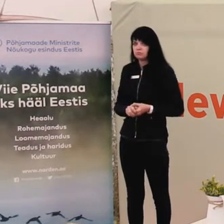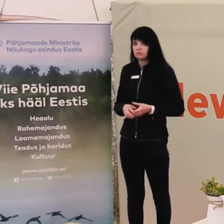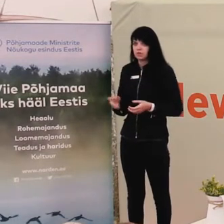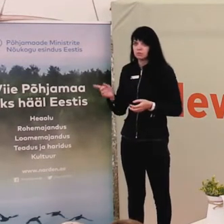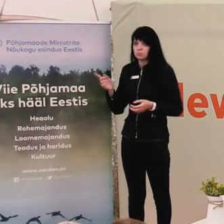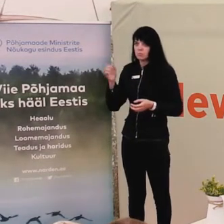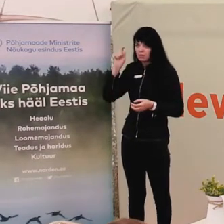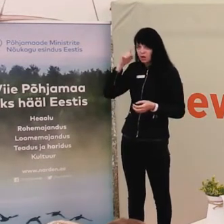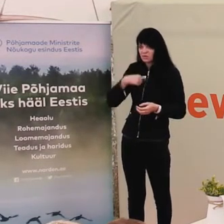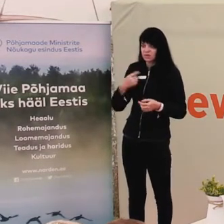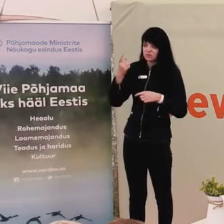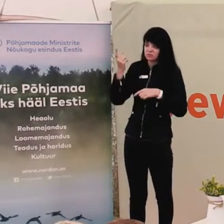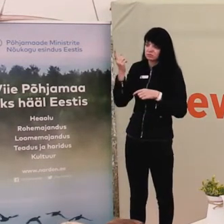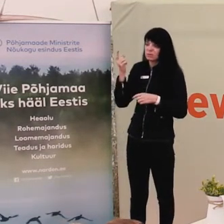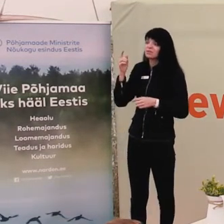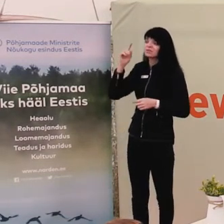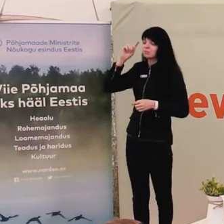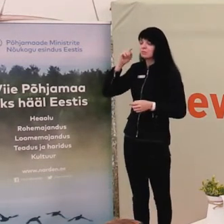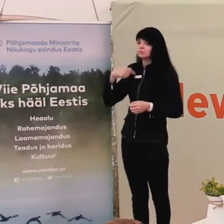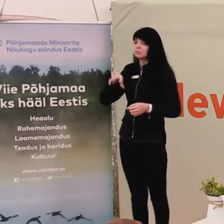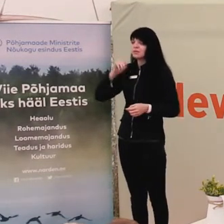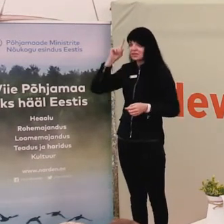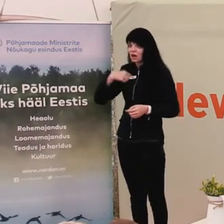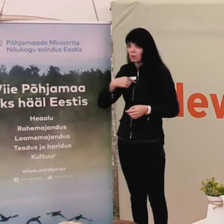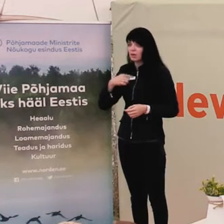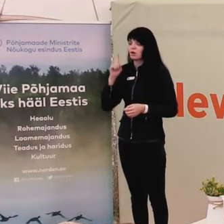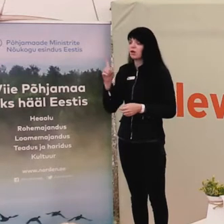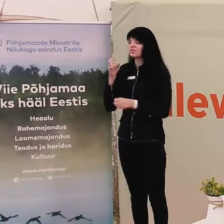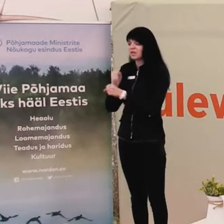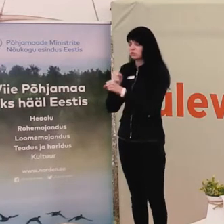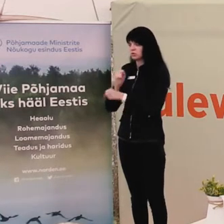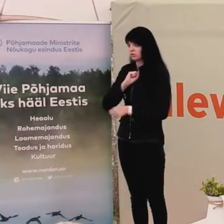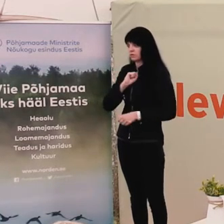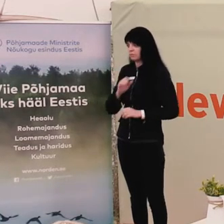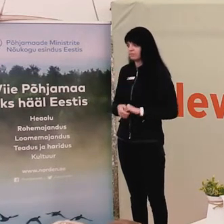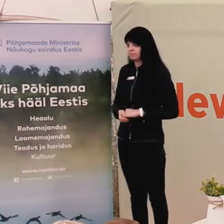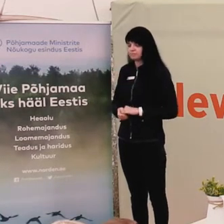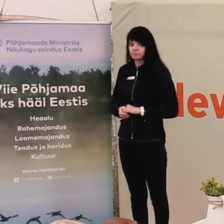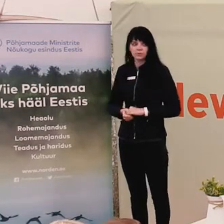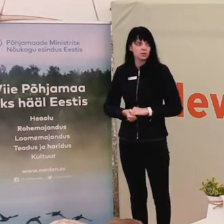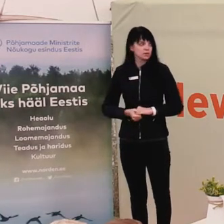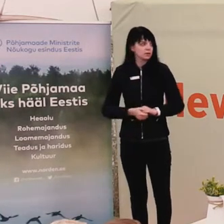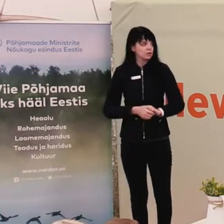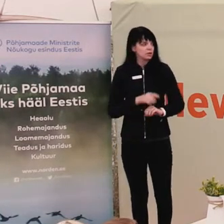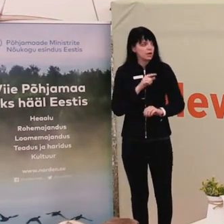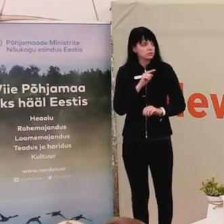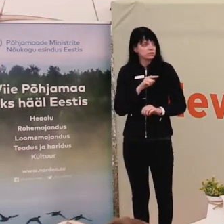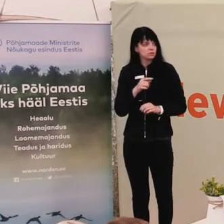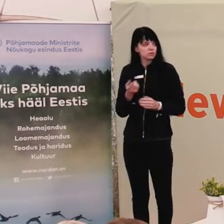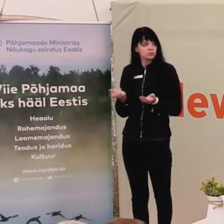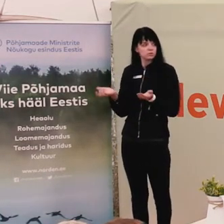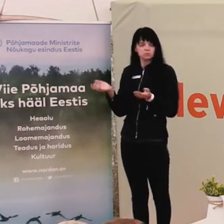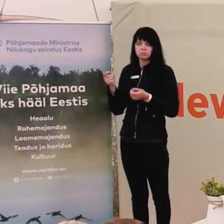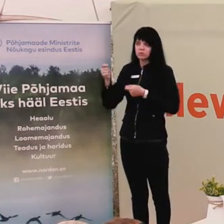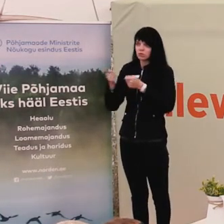we know, but we need to act. Kristiina, would companies welcome more regulation